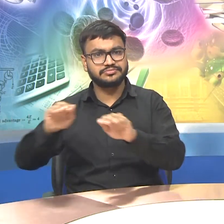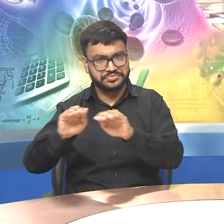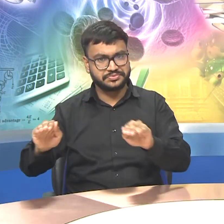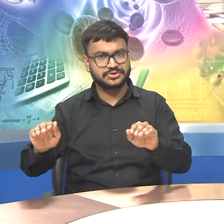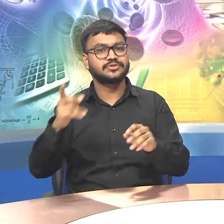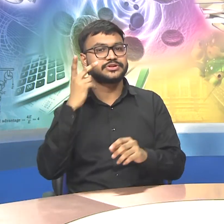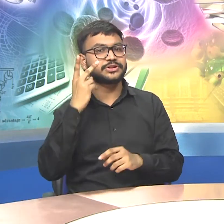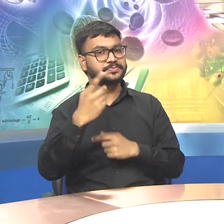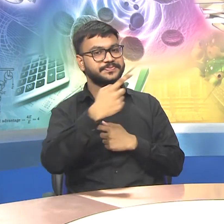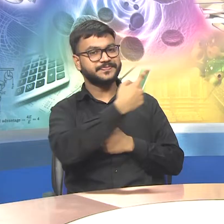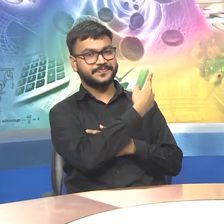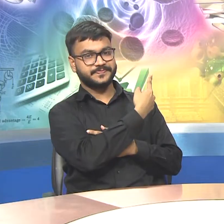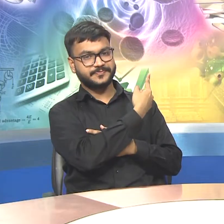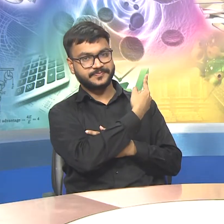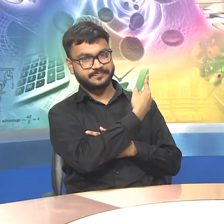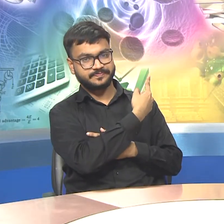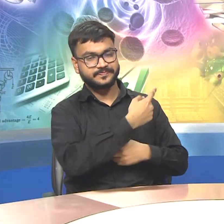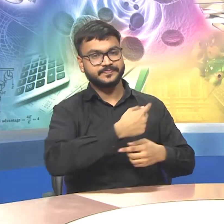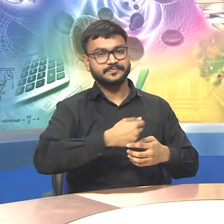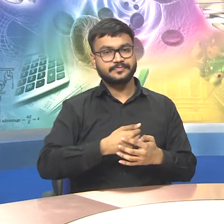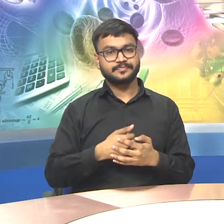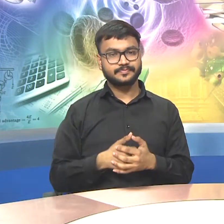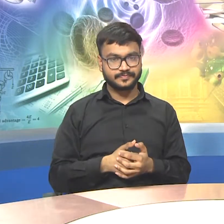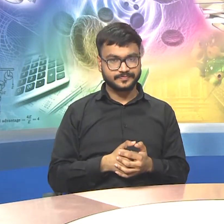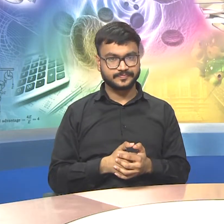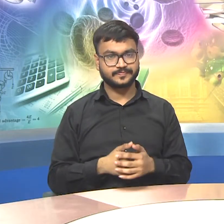And the other example is child.